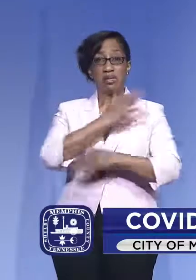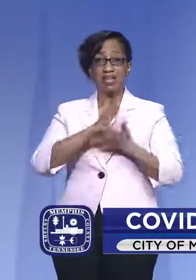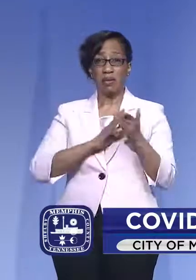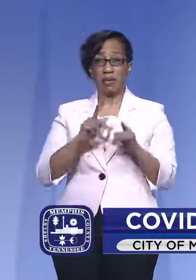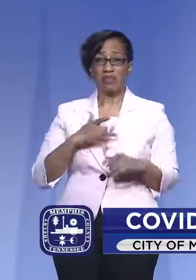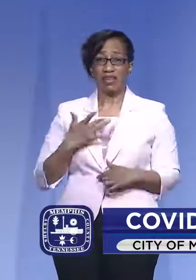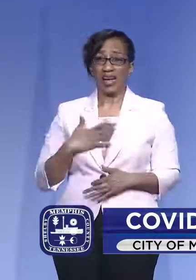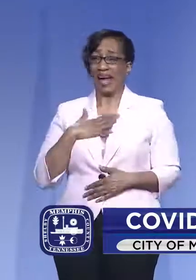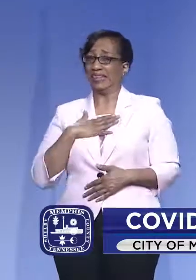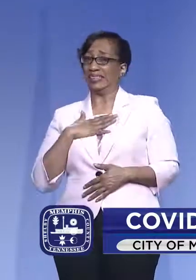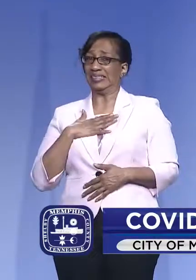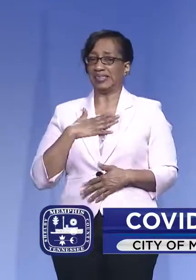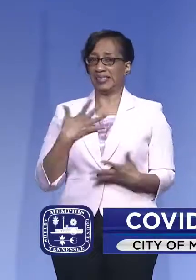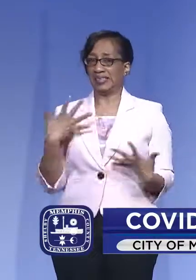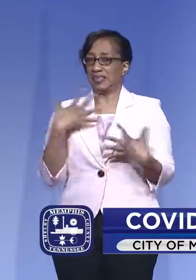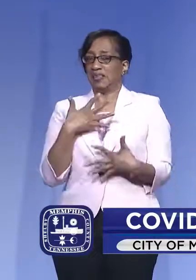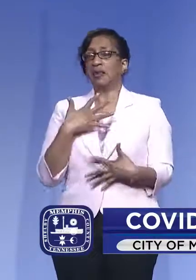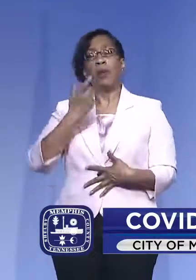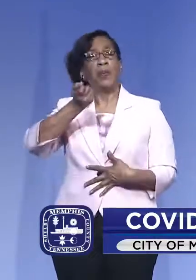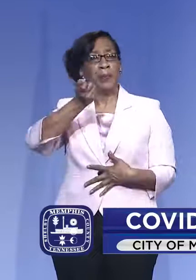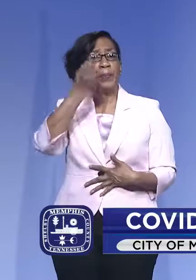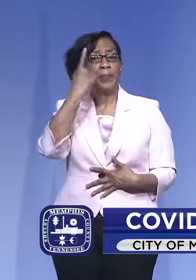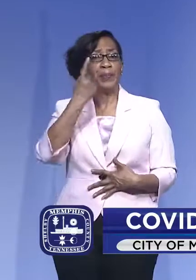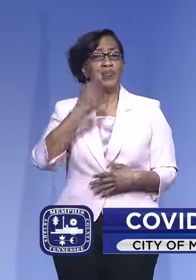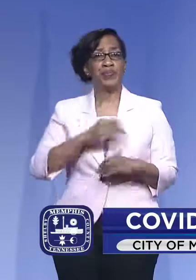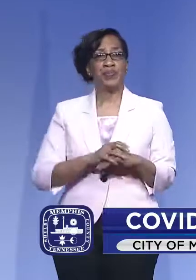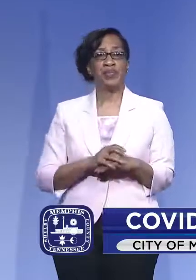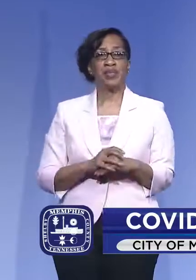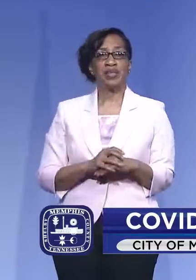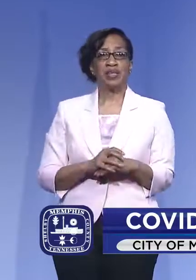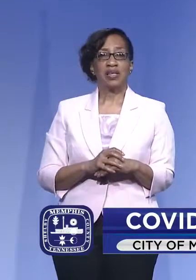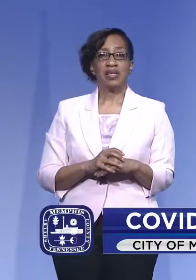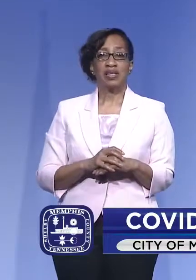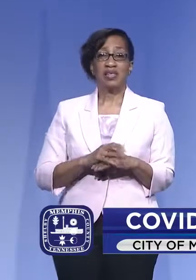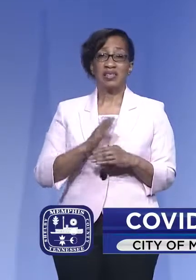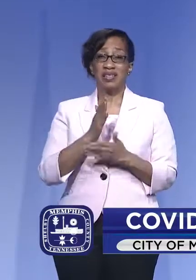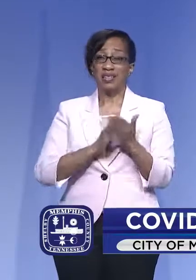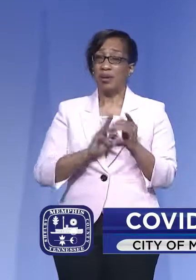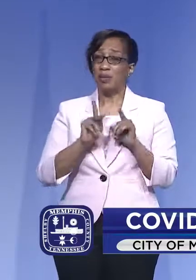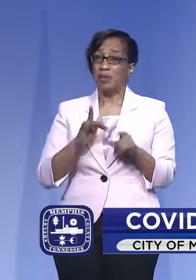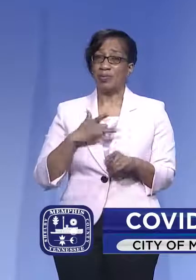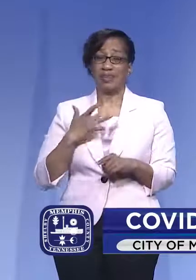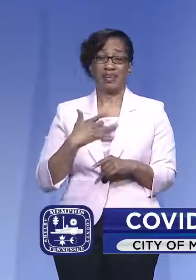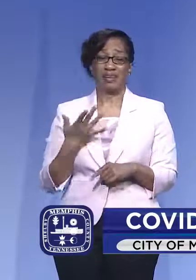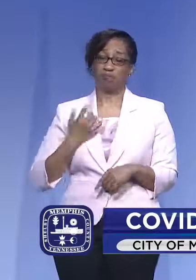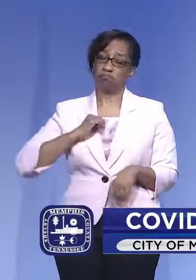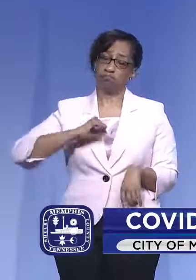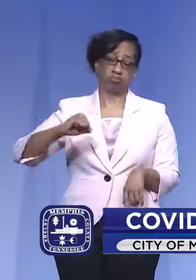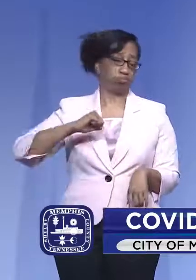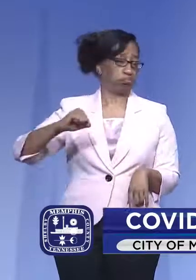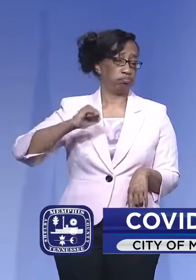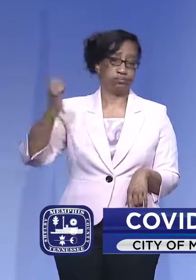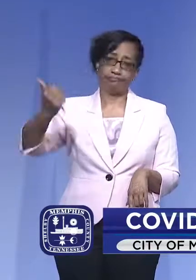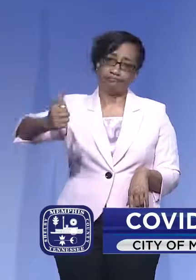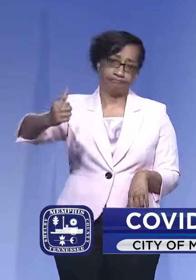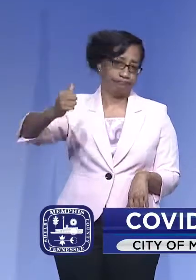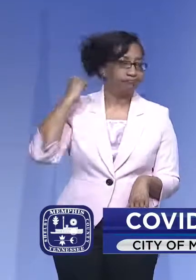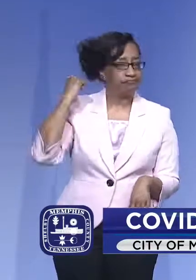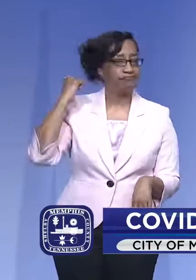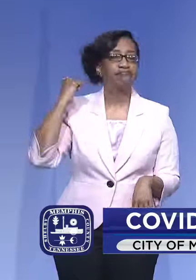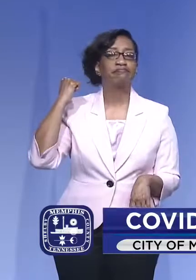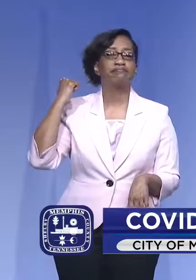fully understand that there are there's a segment of the population who absolutely will not get vaccinated under